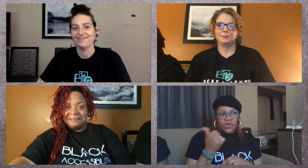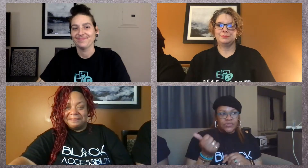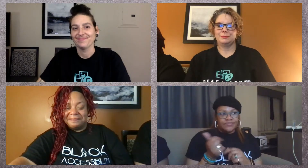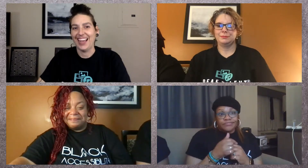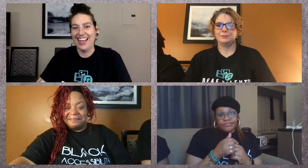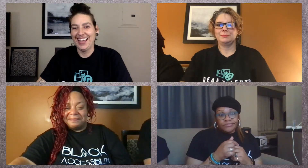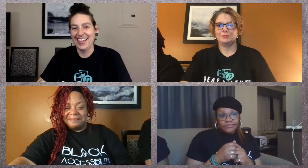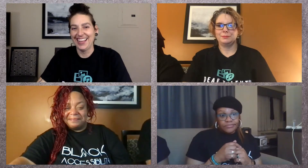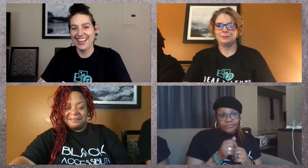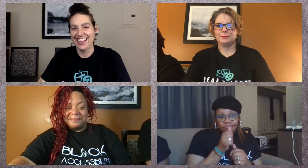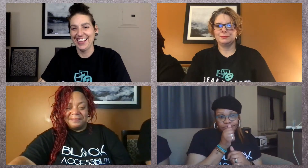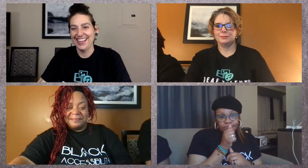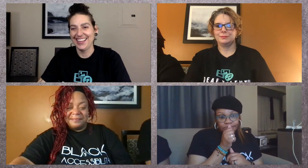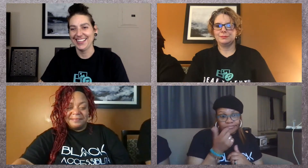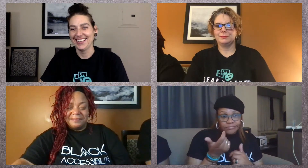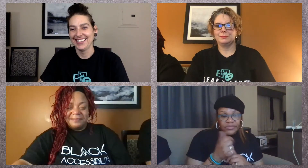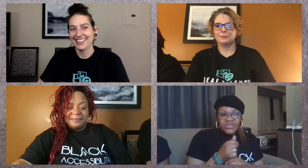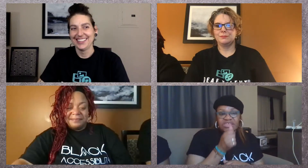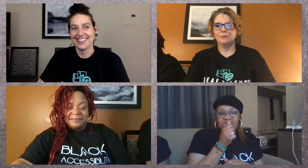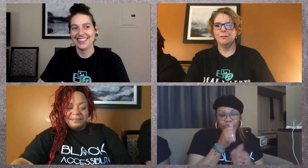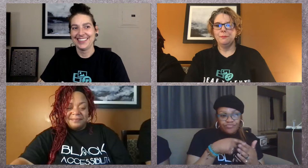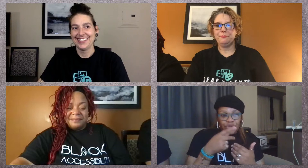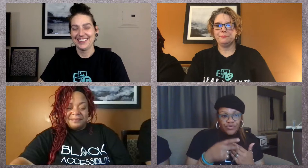I really can't tell you a whole bunch at this point.